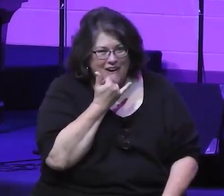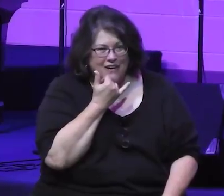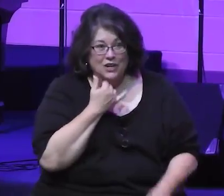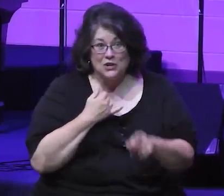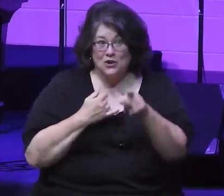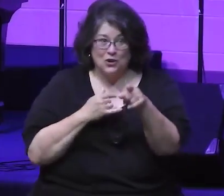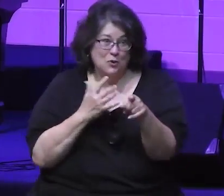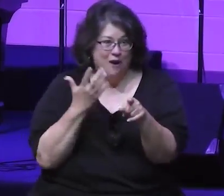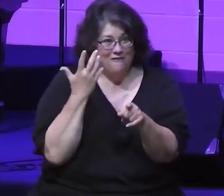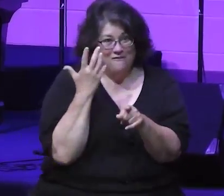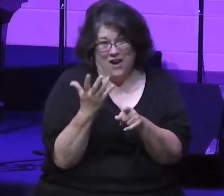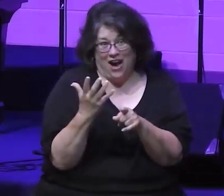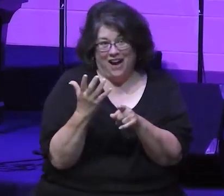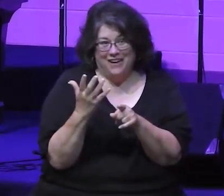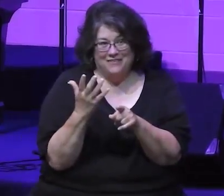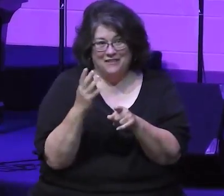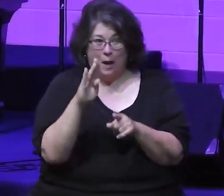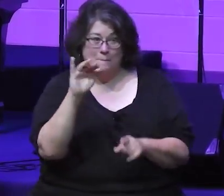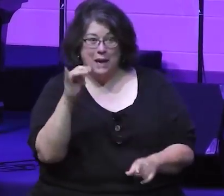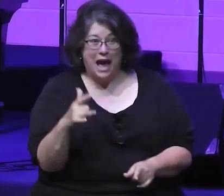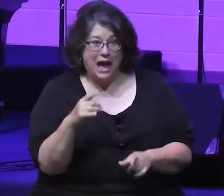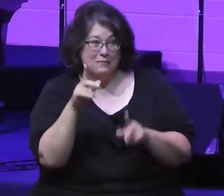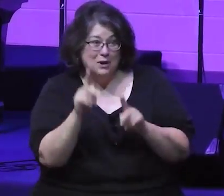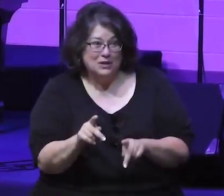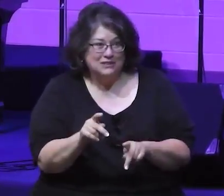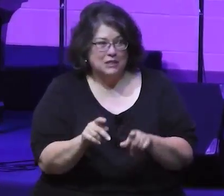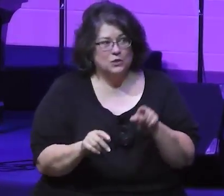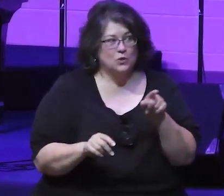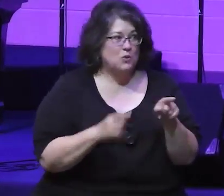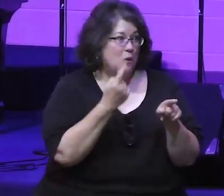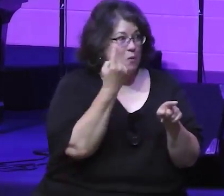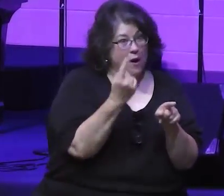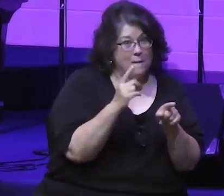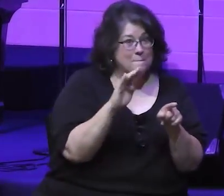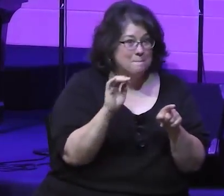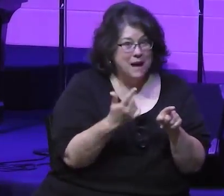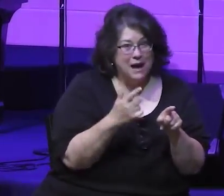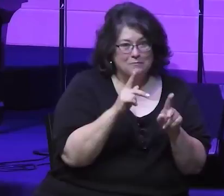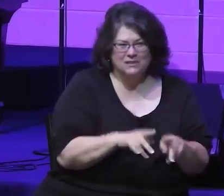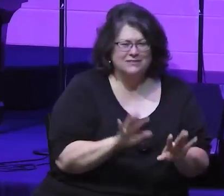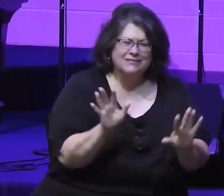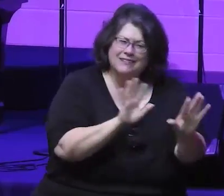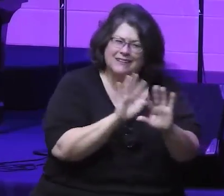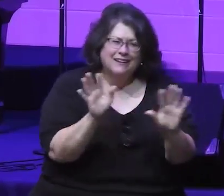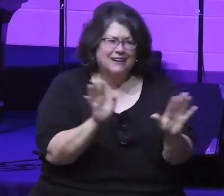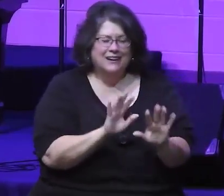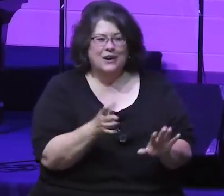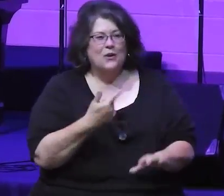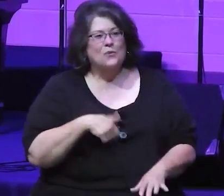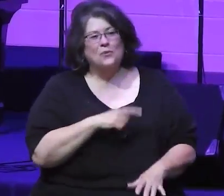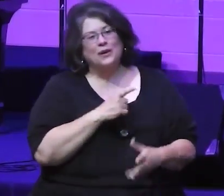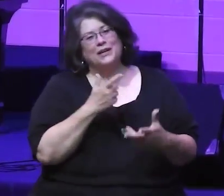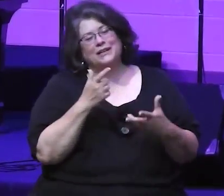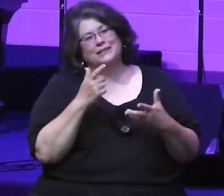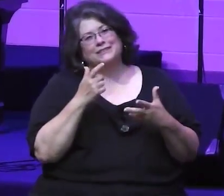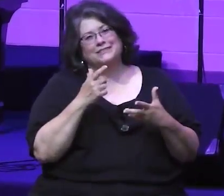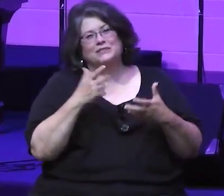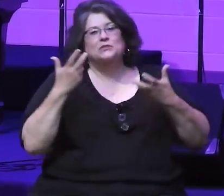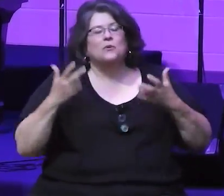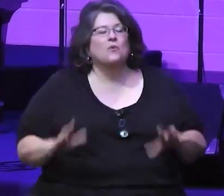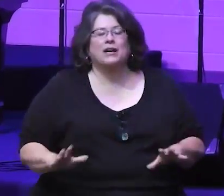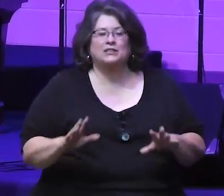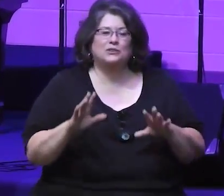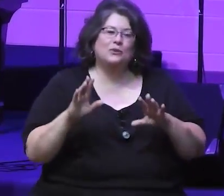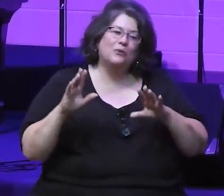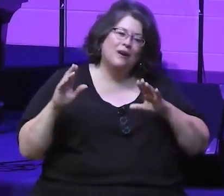Okay, this is really common. You might have even heard that before. That happens in the world where I talk faith and work because we really want to talk about the economic aspects of the